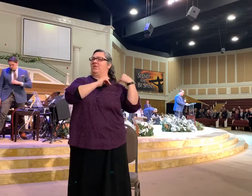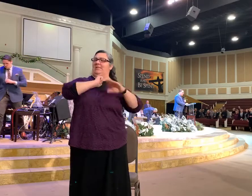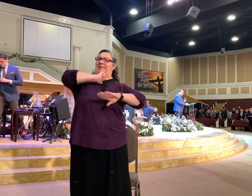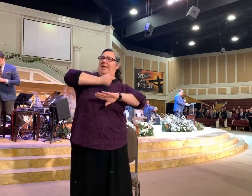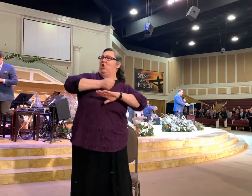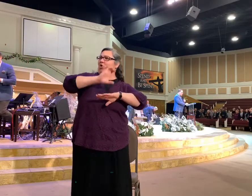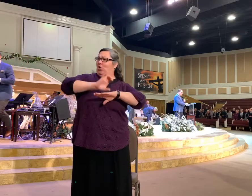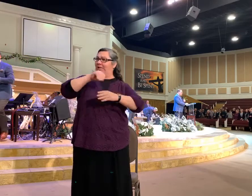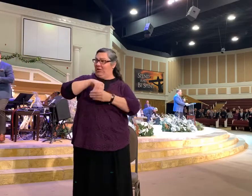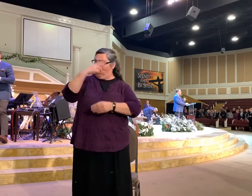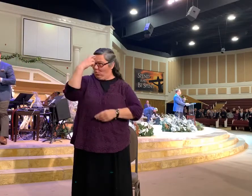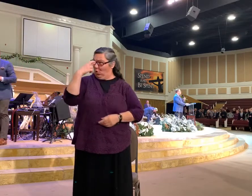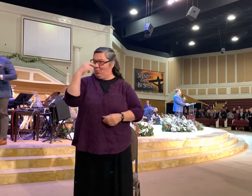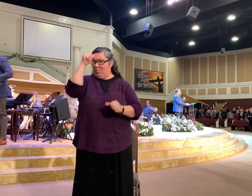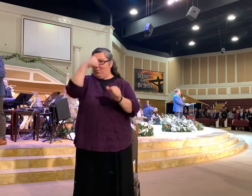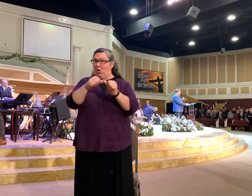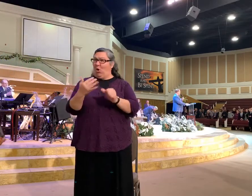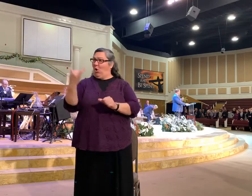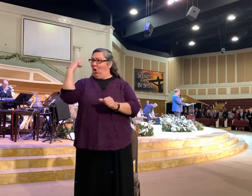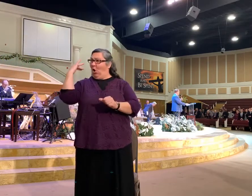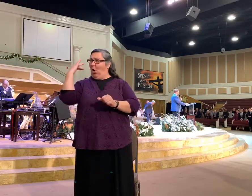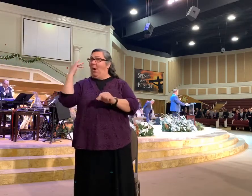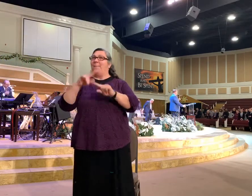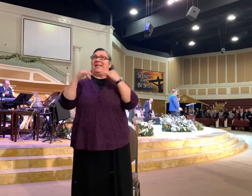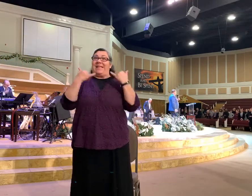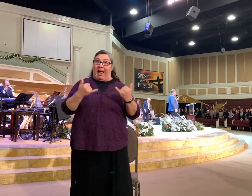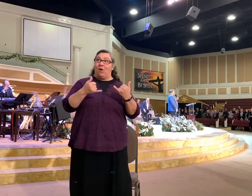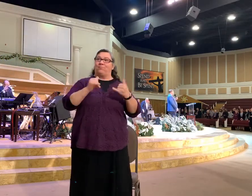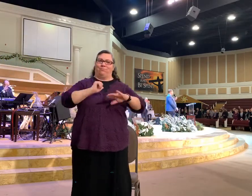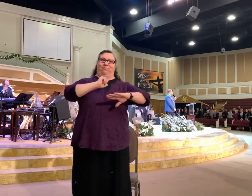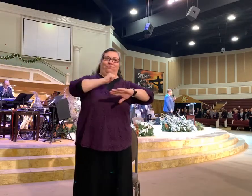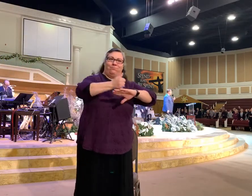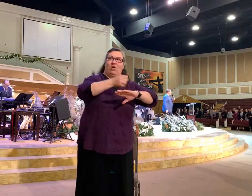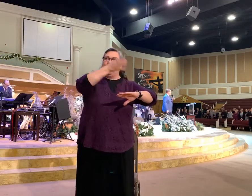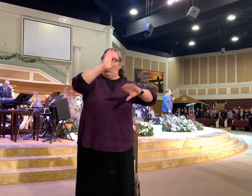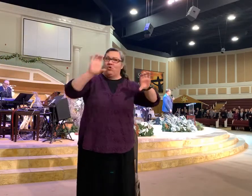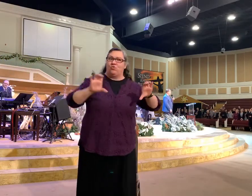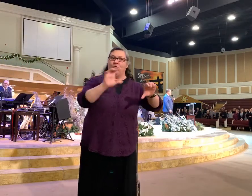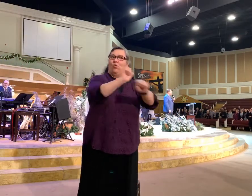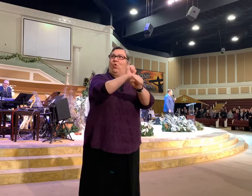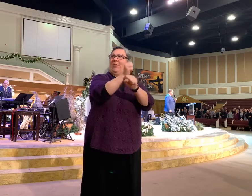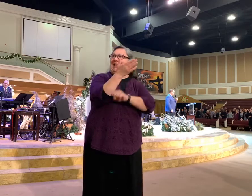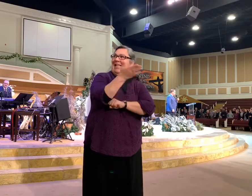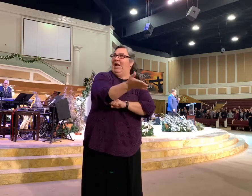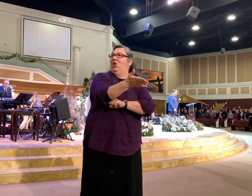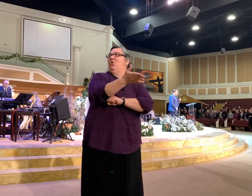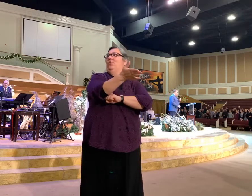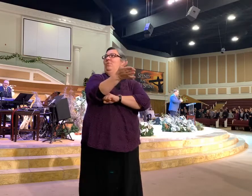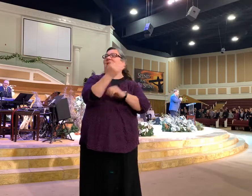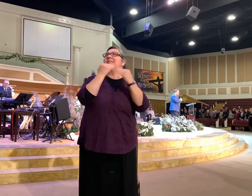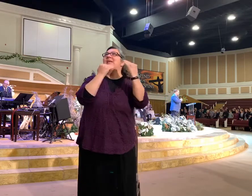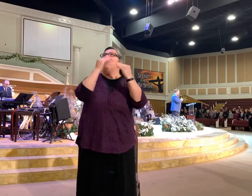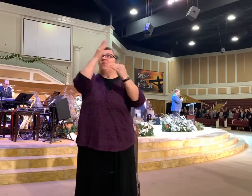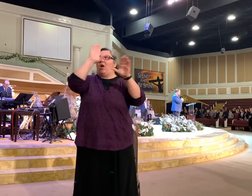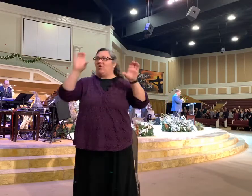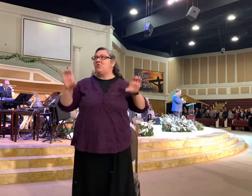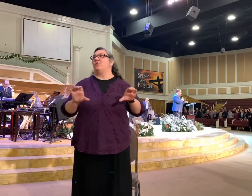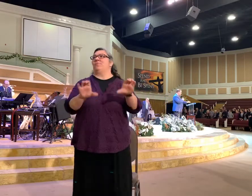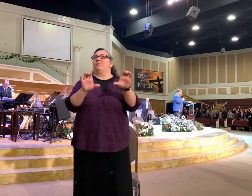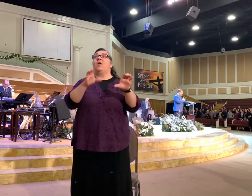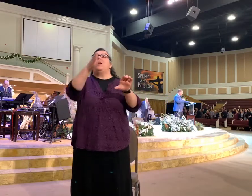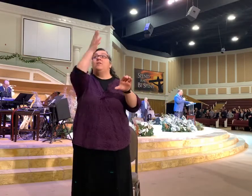Rome. And God is doing the work there. And we're thankful for what he's doing. And God did